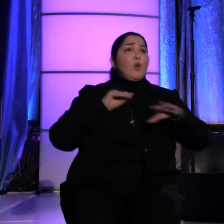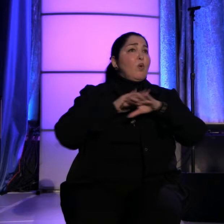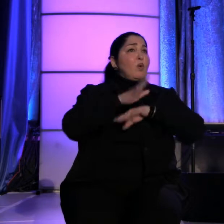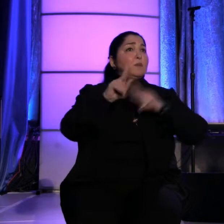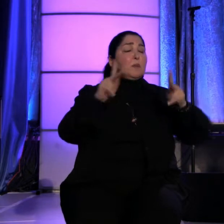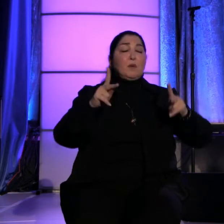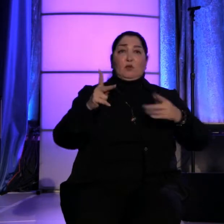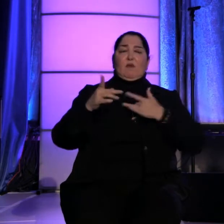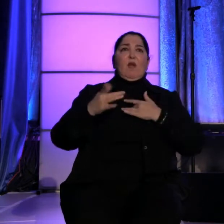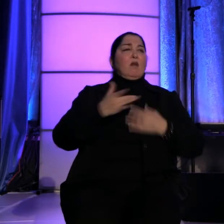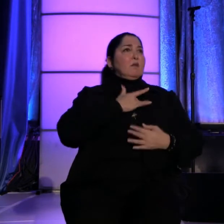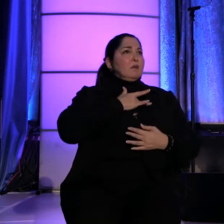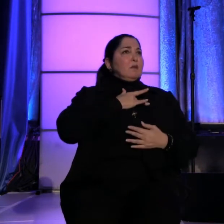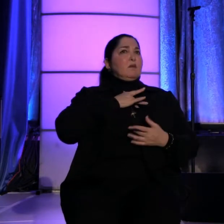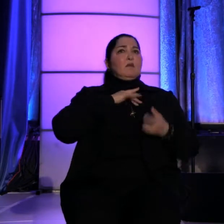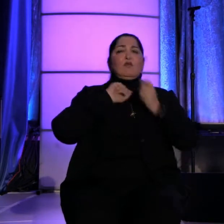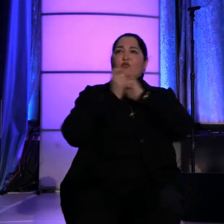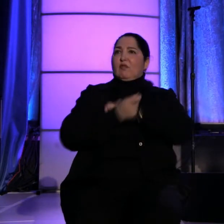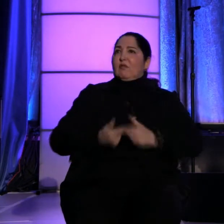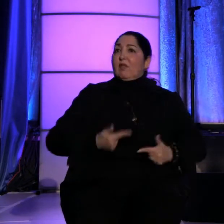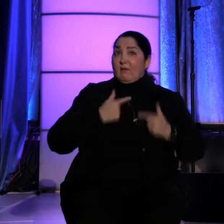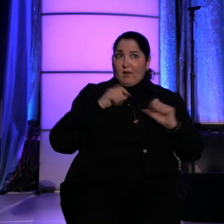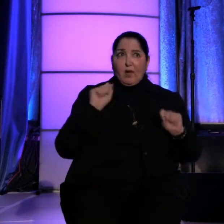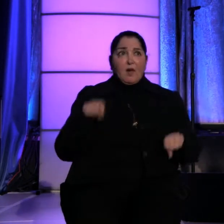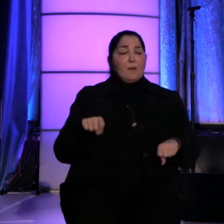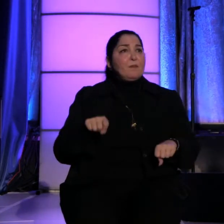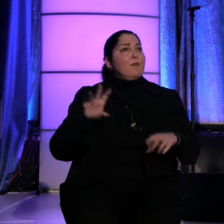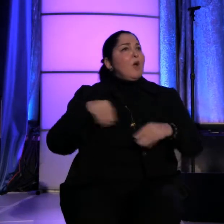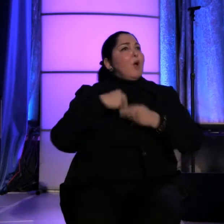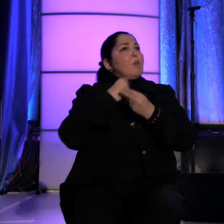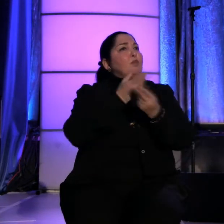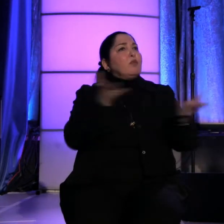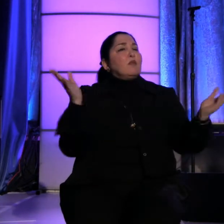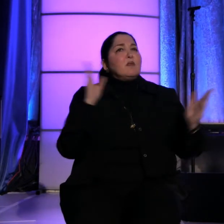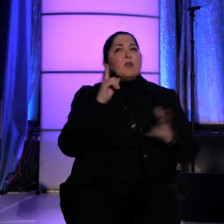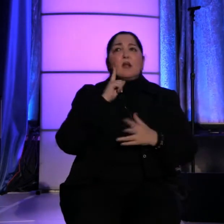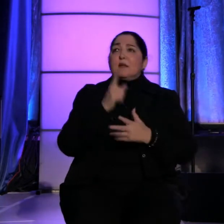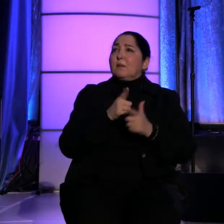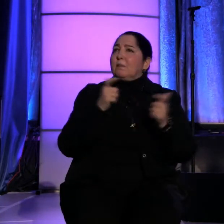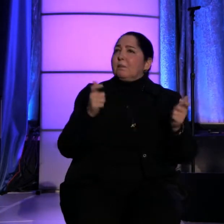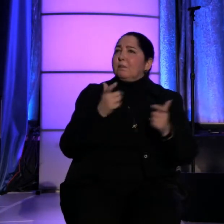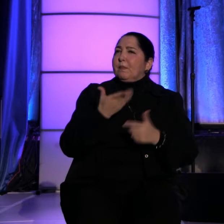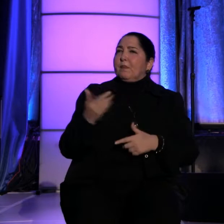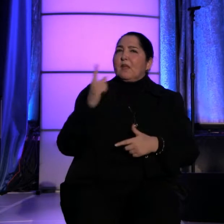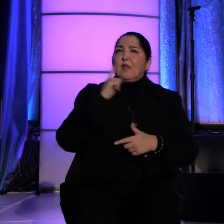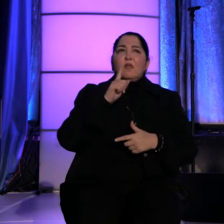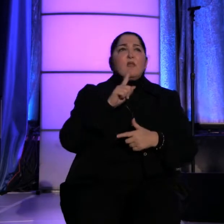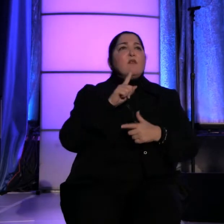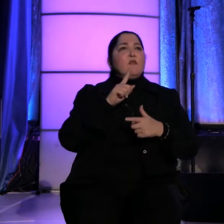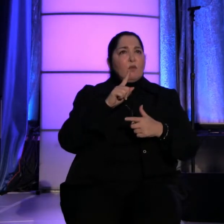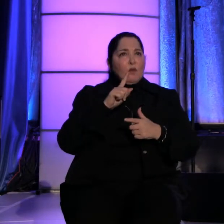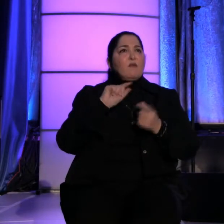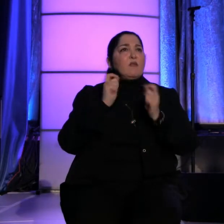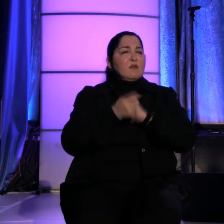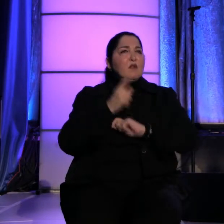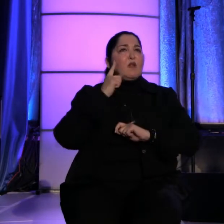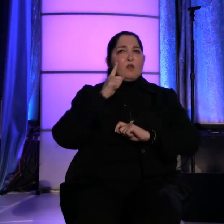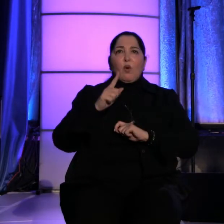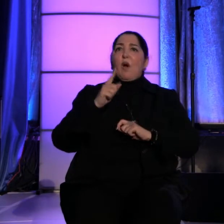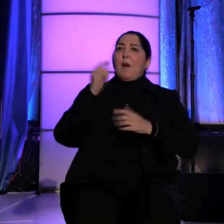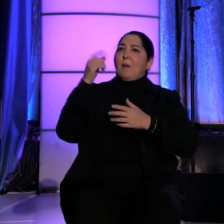lives. Presenting plays a big role in facilitating that transformational power of the